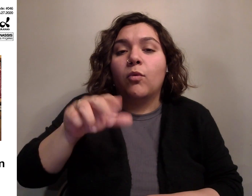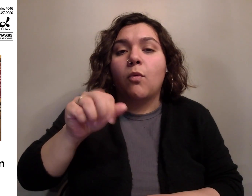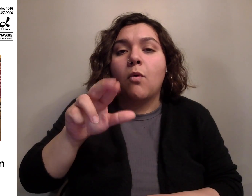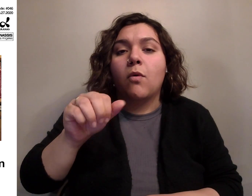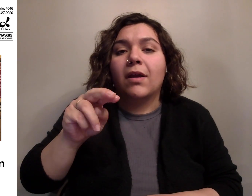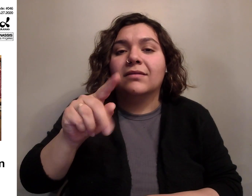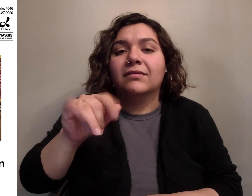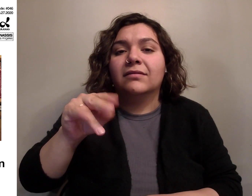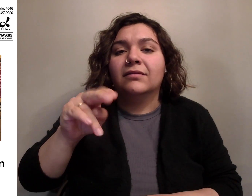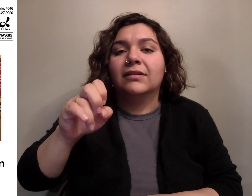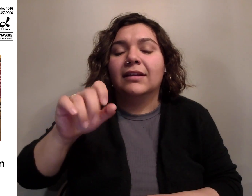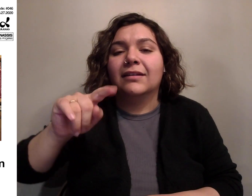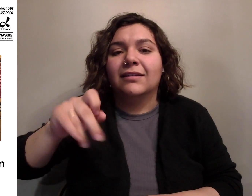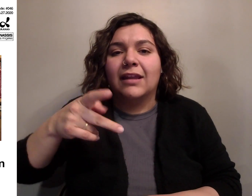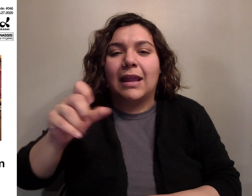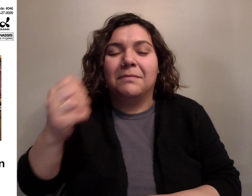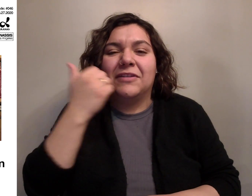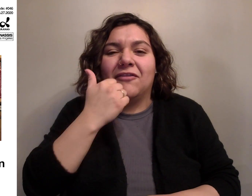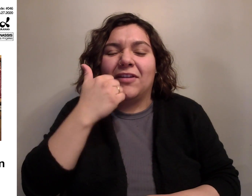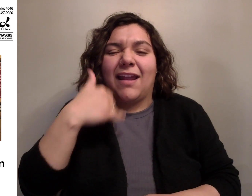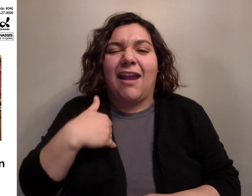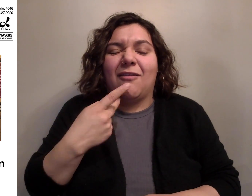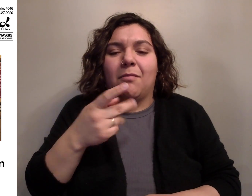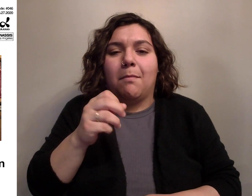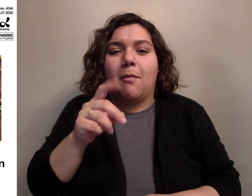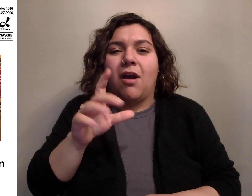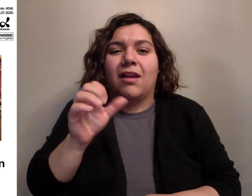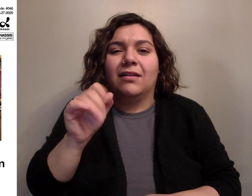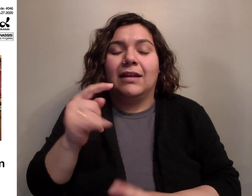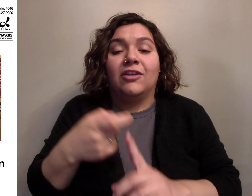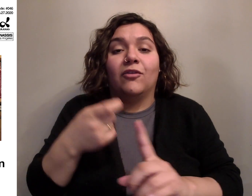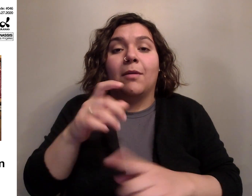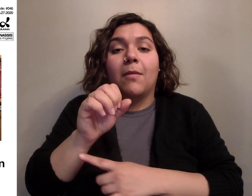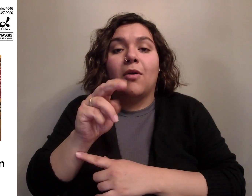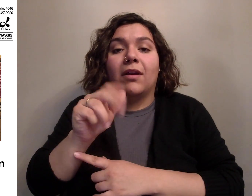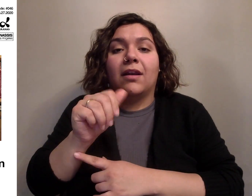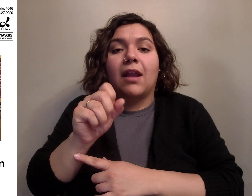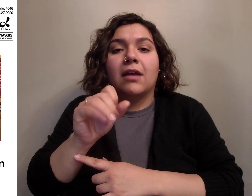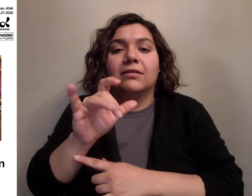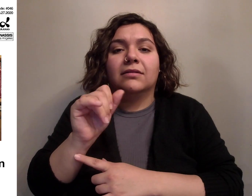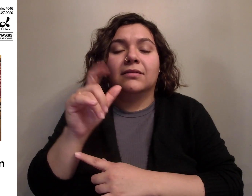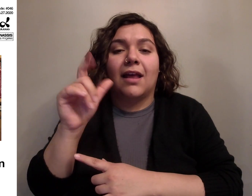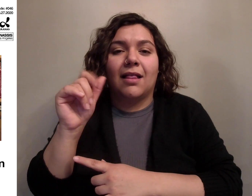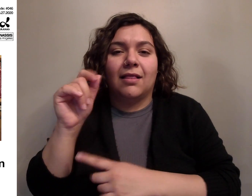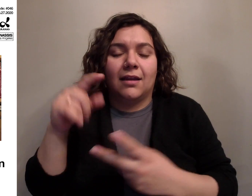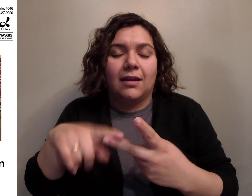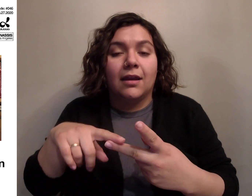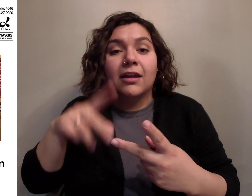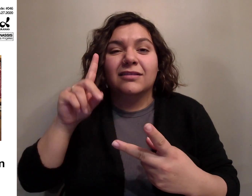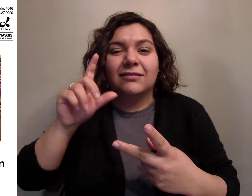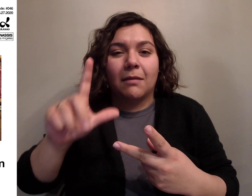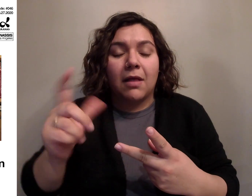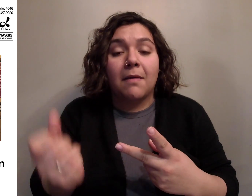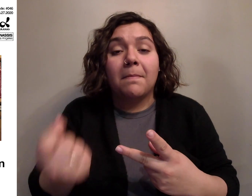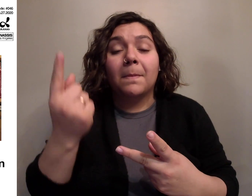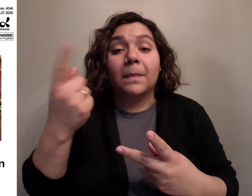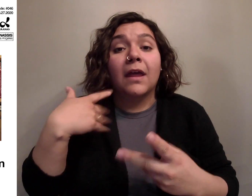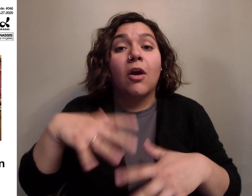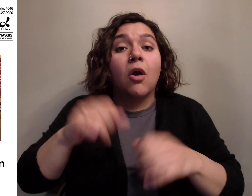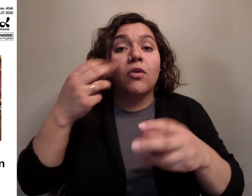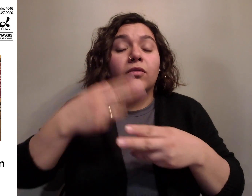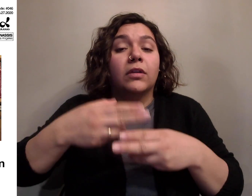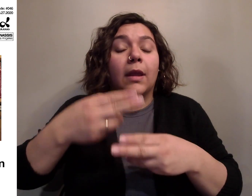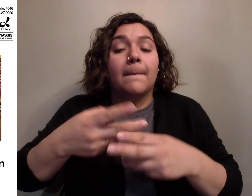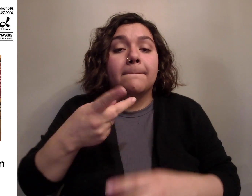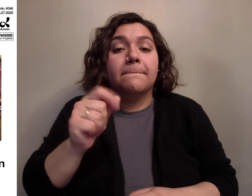Welcome to the Quarantine Tapes, a daily podcast from Onassis, LA and dublab. Hosted by Paul Holdengräber, this series chronicles